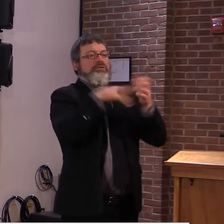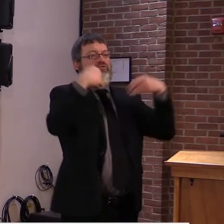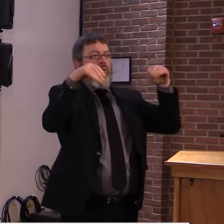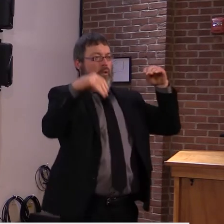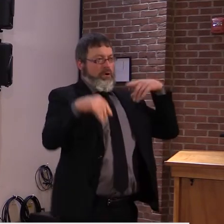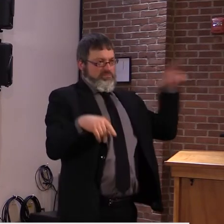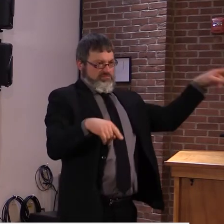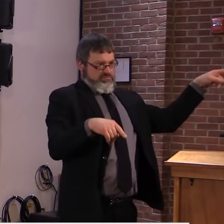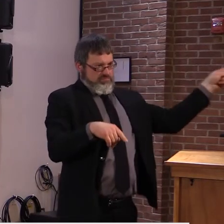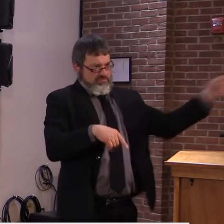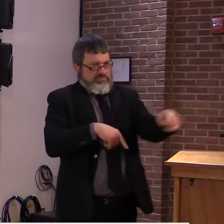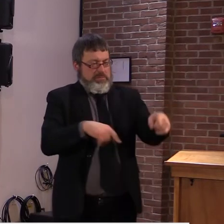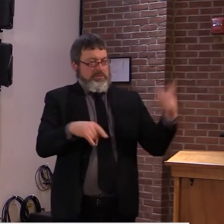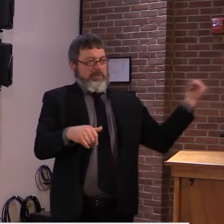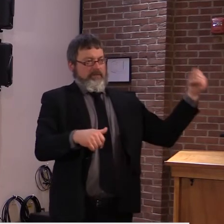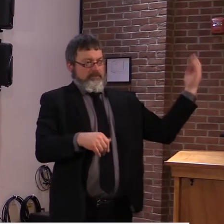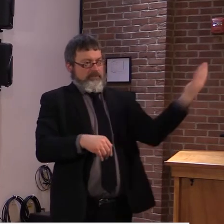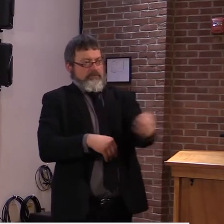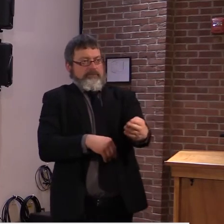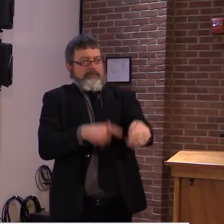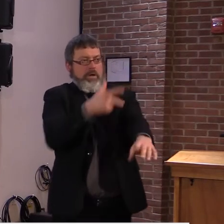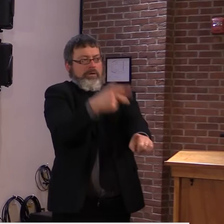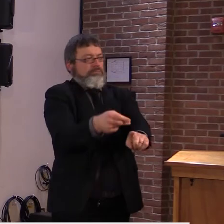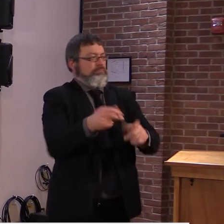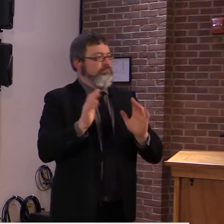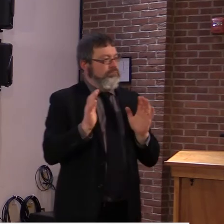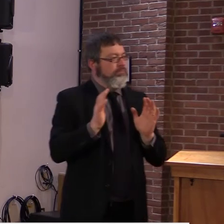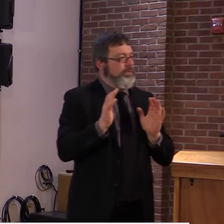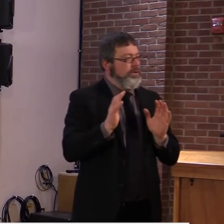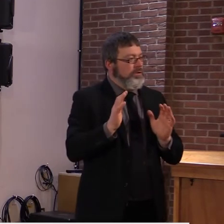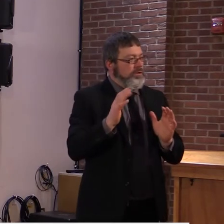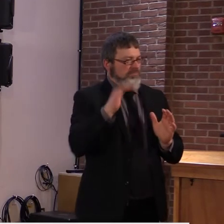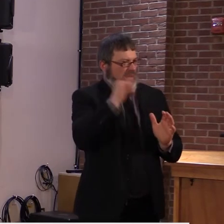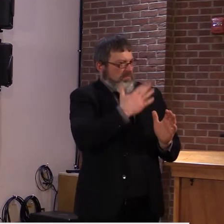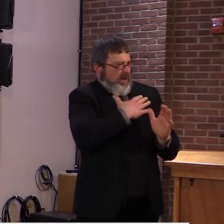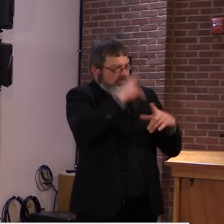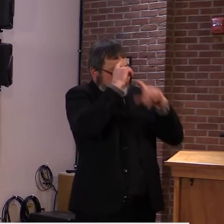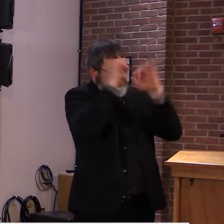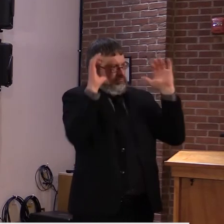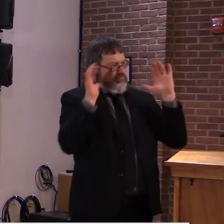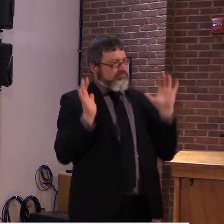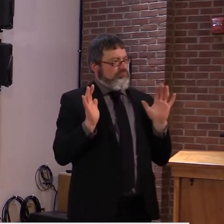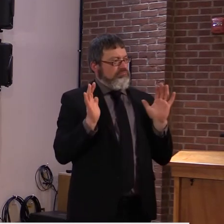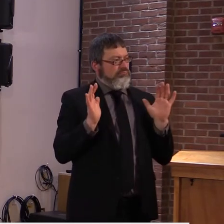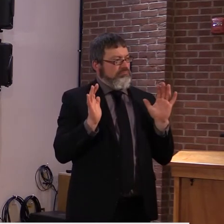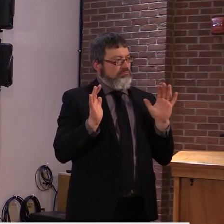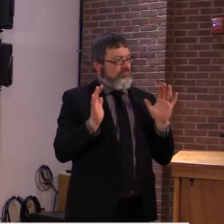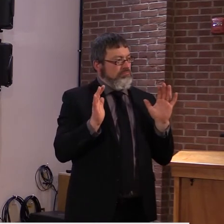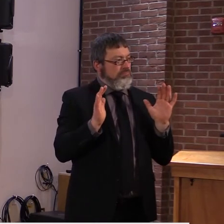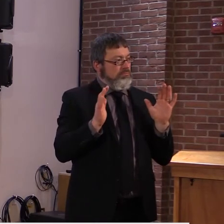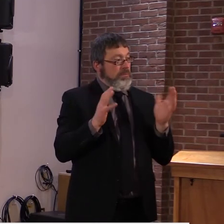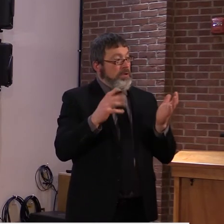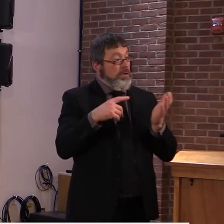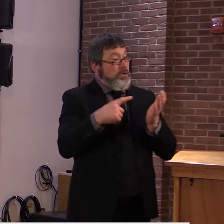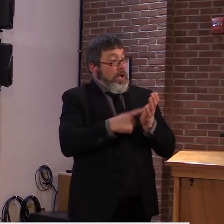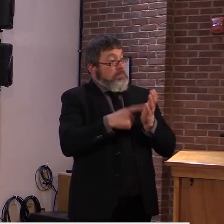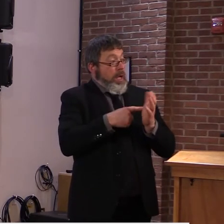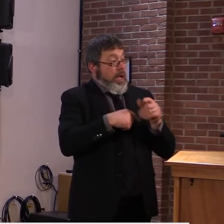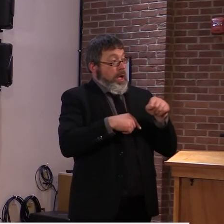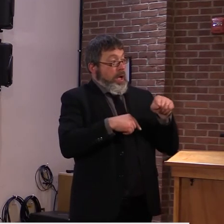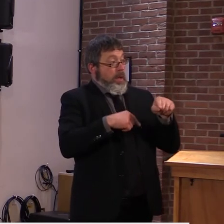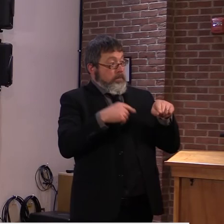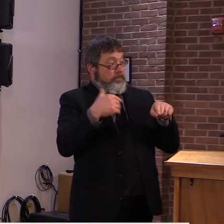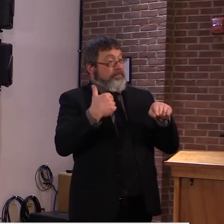I believe that there may be times that personnel from one of our local health offices might